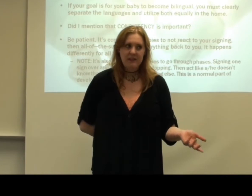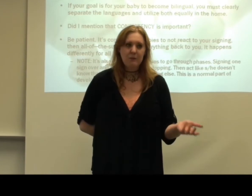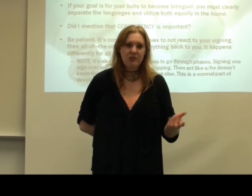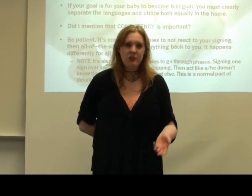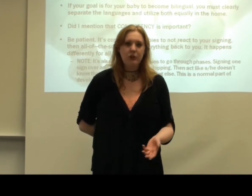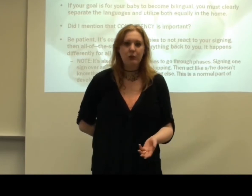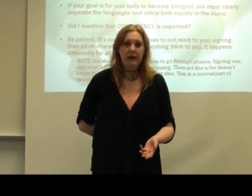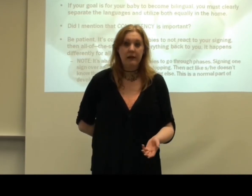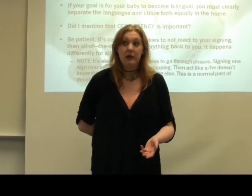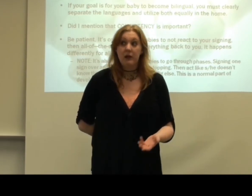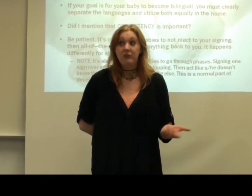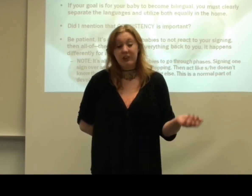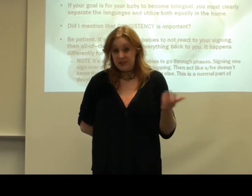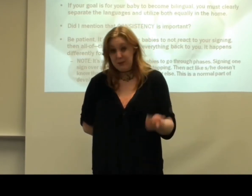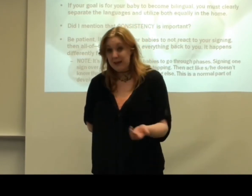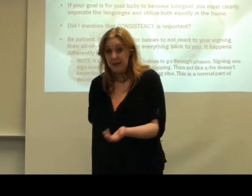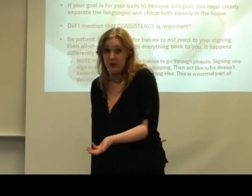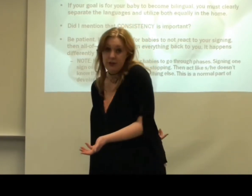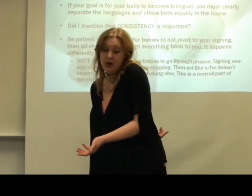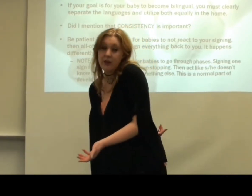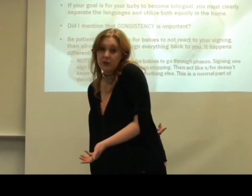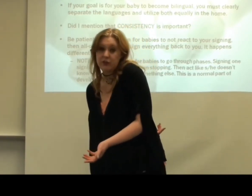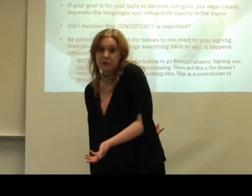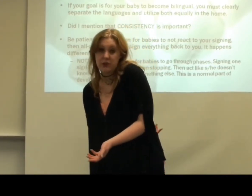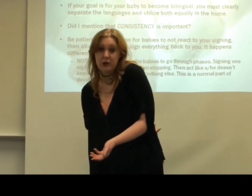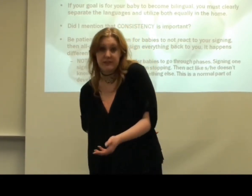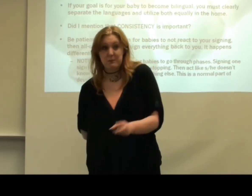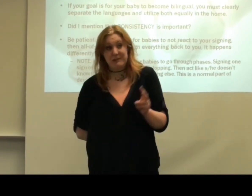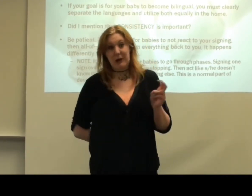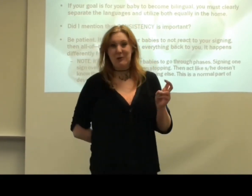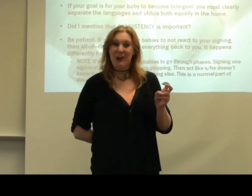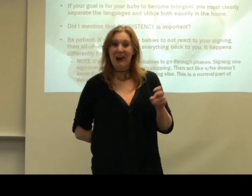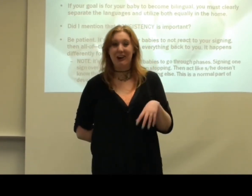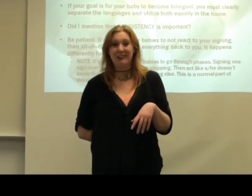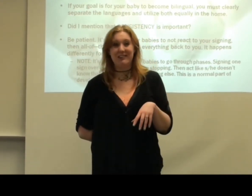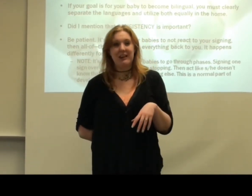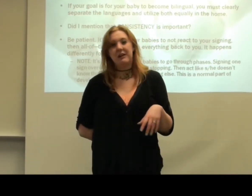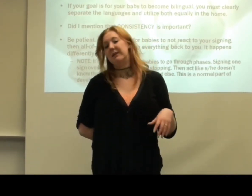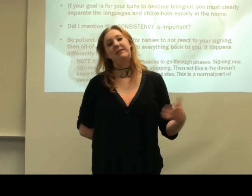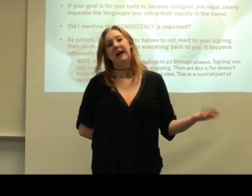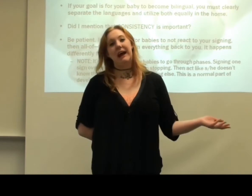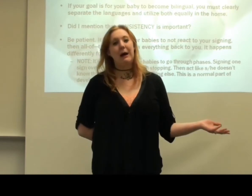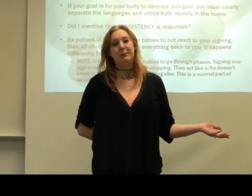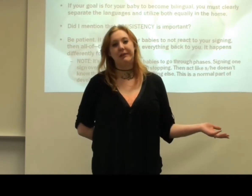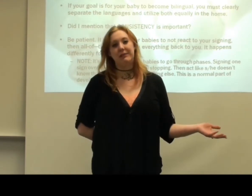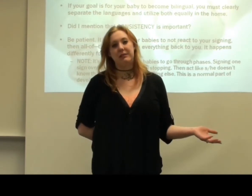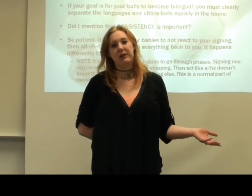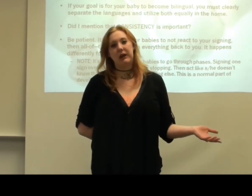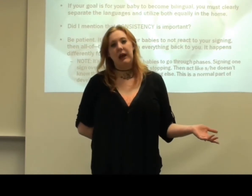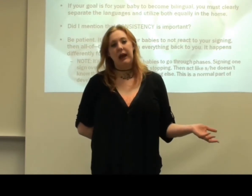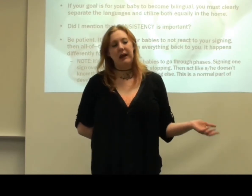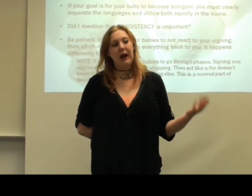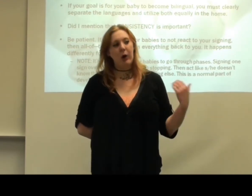some children just speak later than others. There are some slow talkers. That happens. And